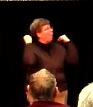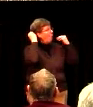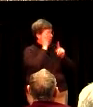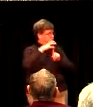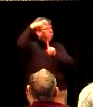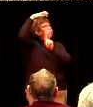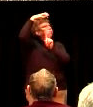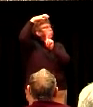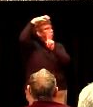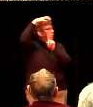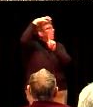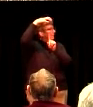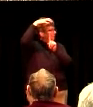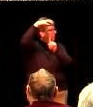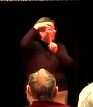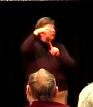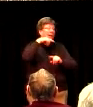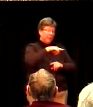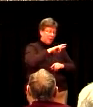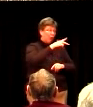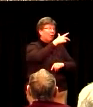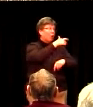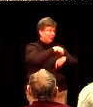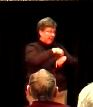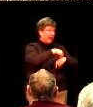he went back up for the third attempt, and he made it to